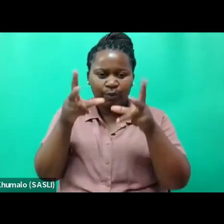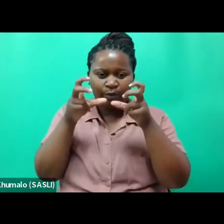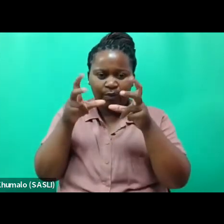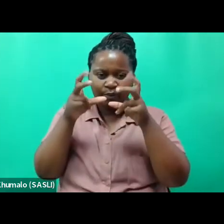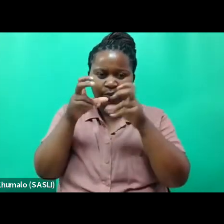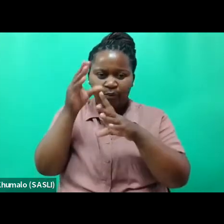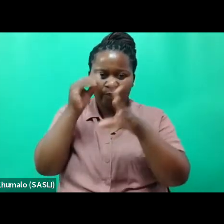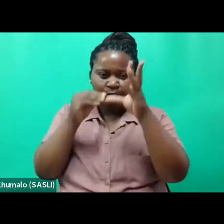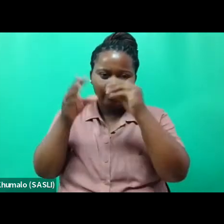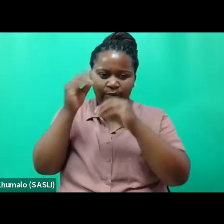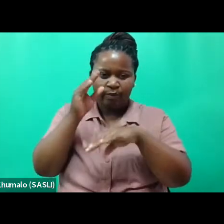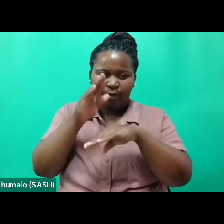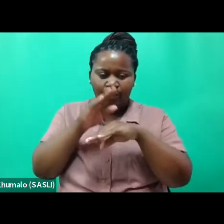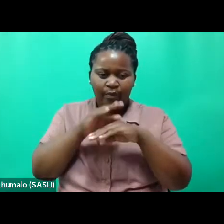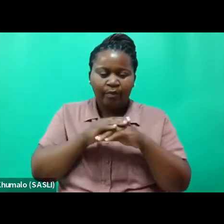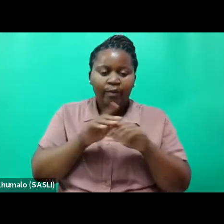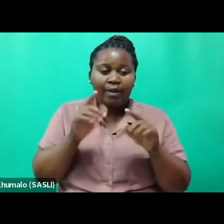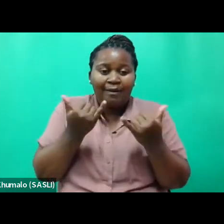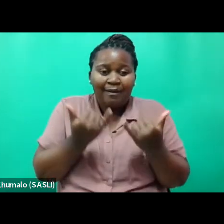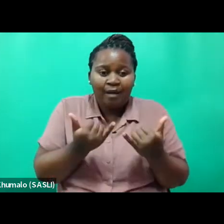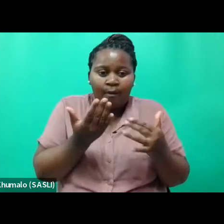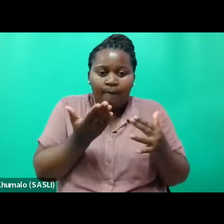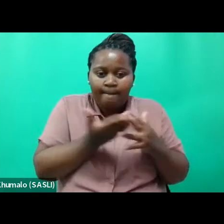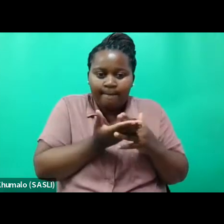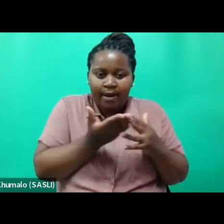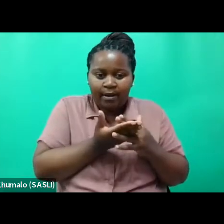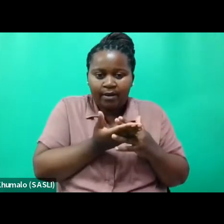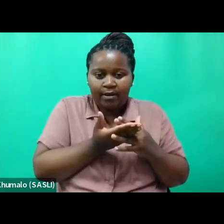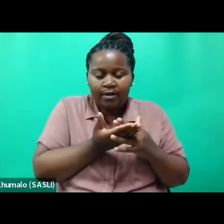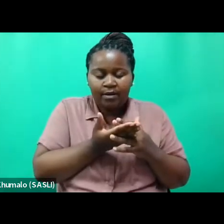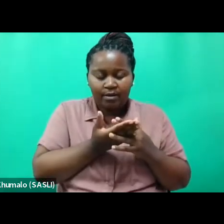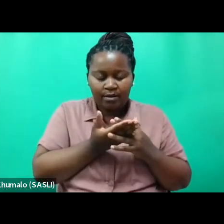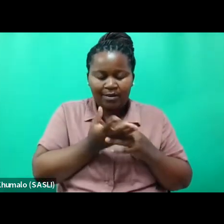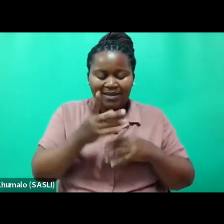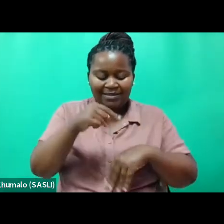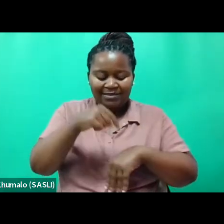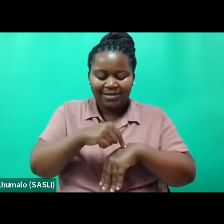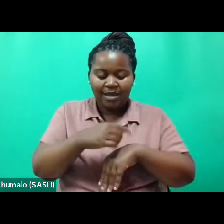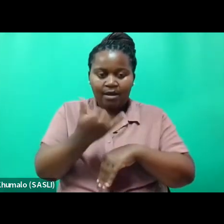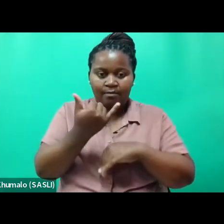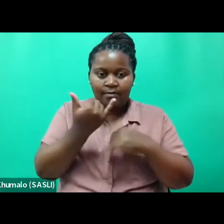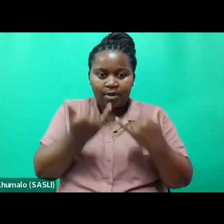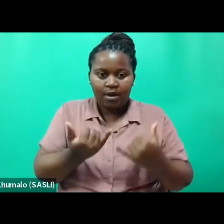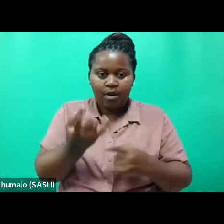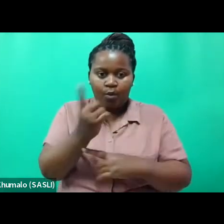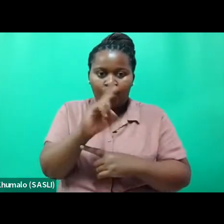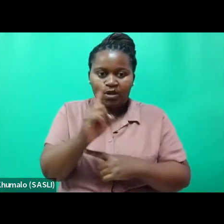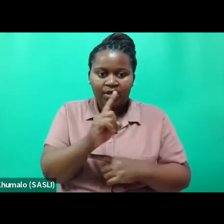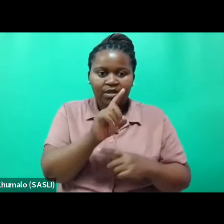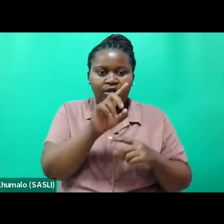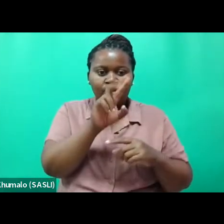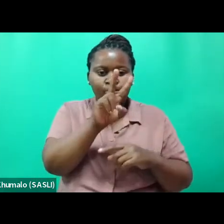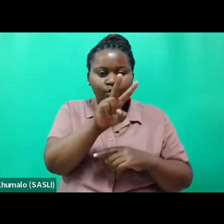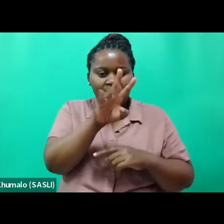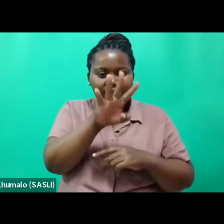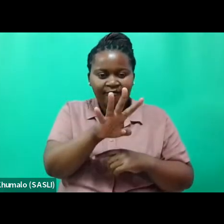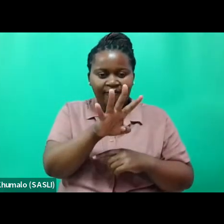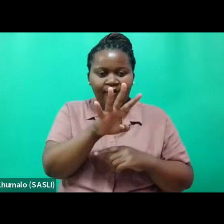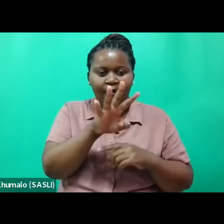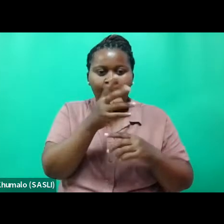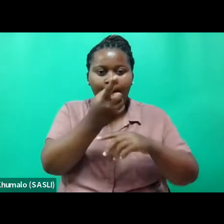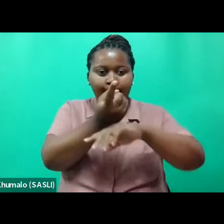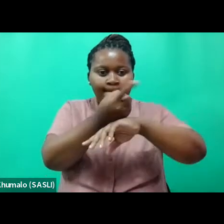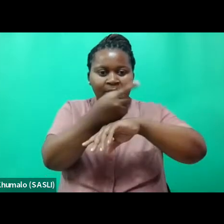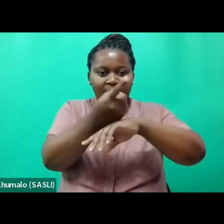let us go for a break. The time now is 24 minutes past